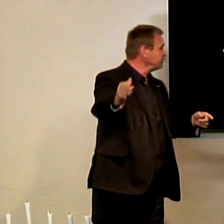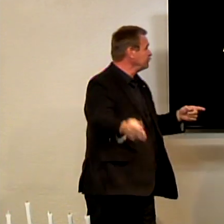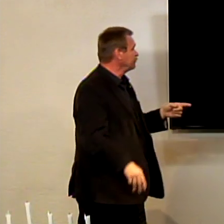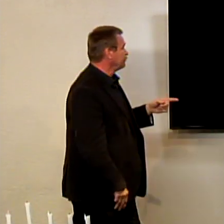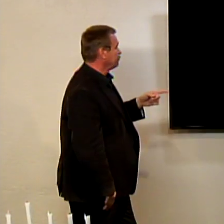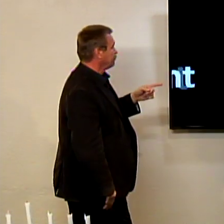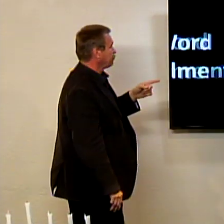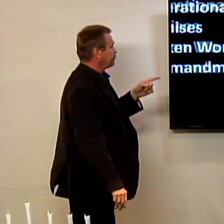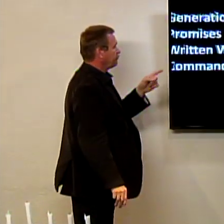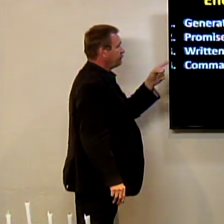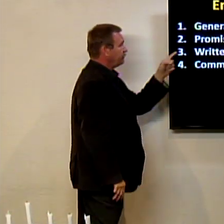So I have a couple of